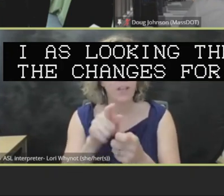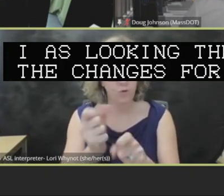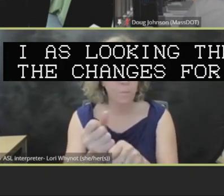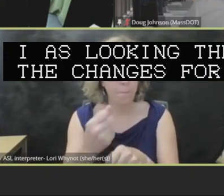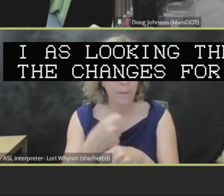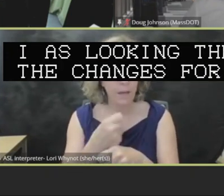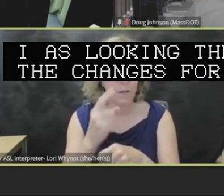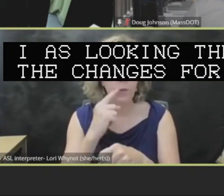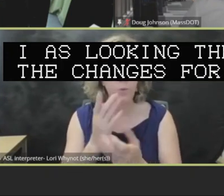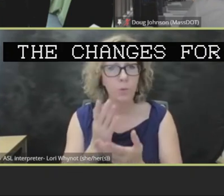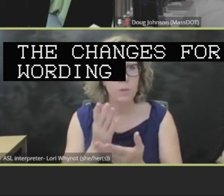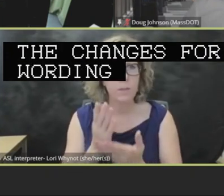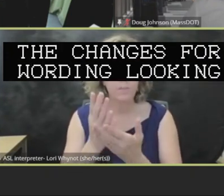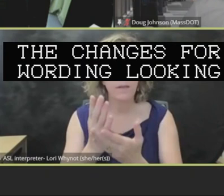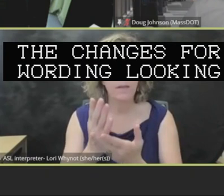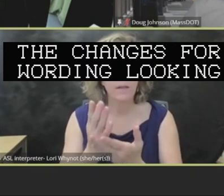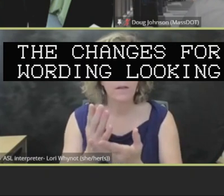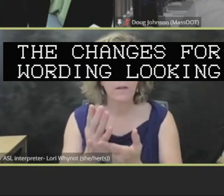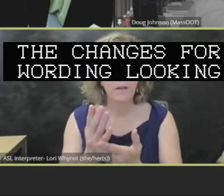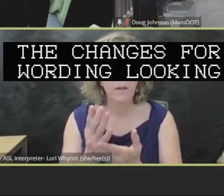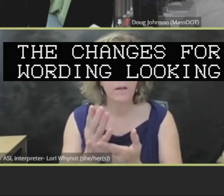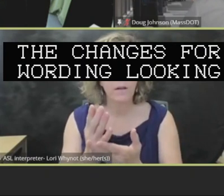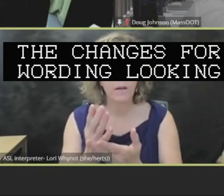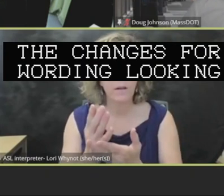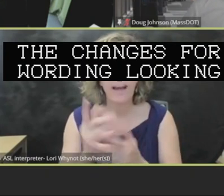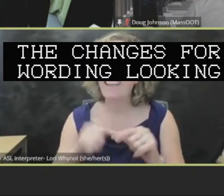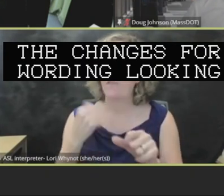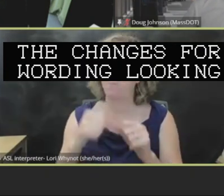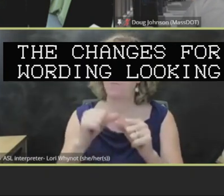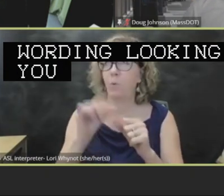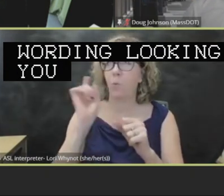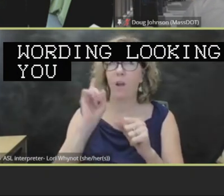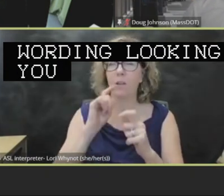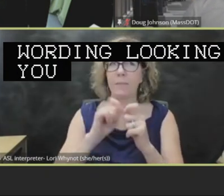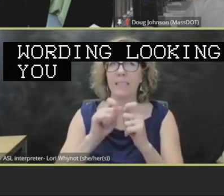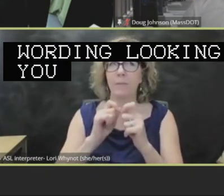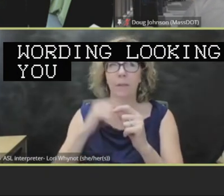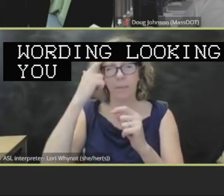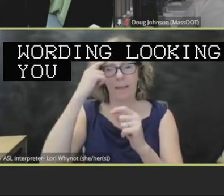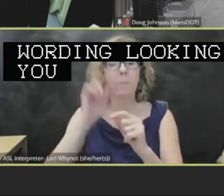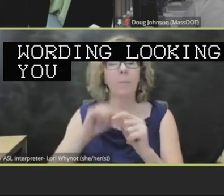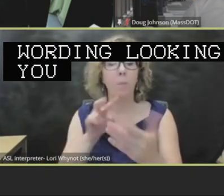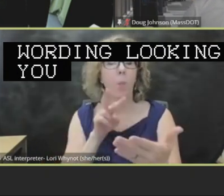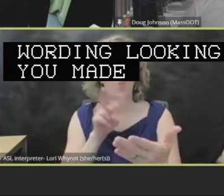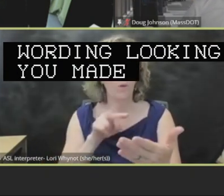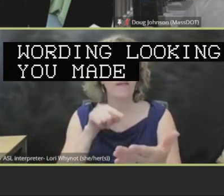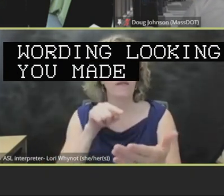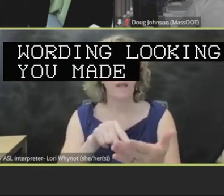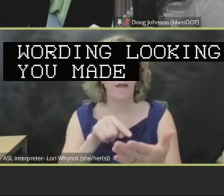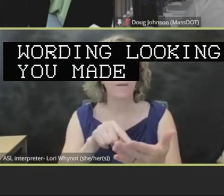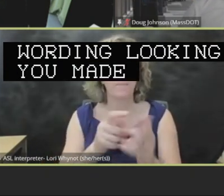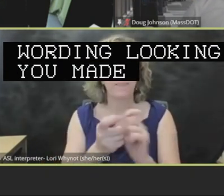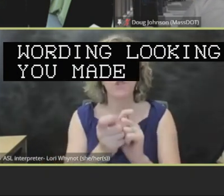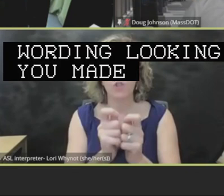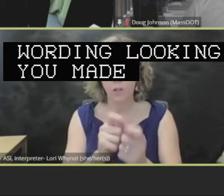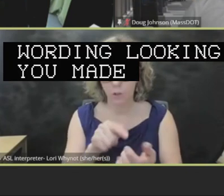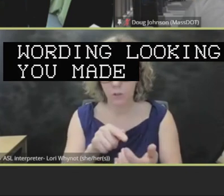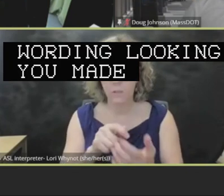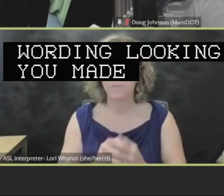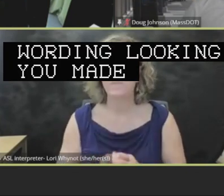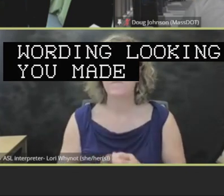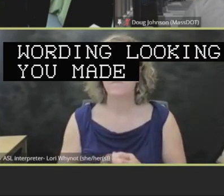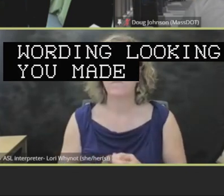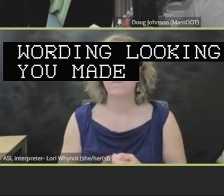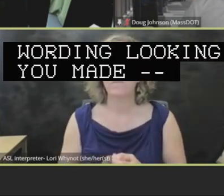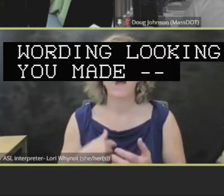few weeks ago. Don't know anymore right now from the top of my head. But anyway, I was looking at the changes and I noticed